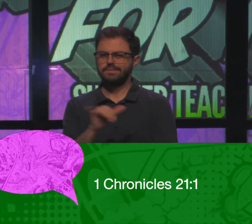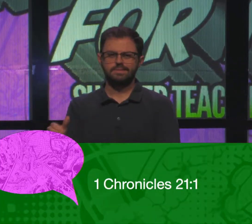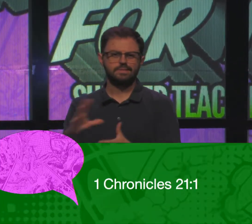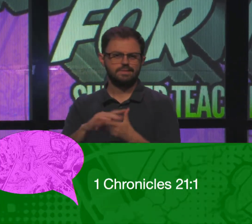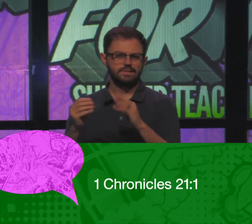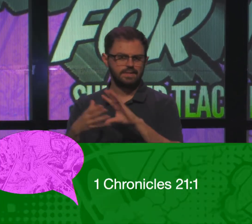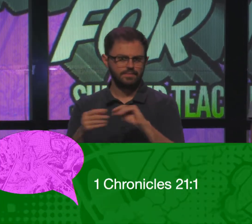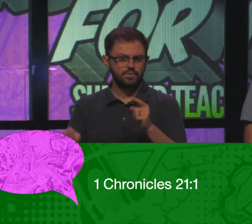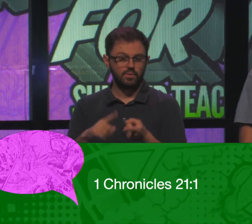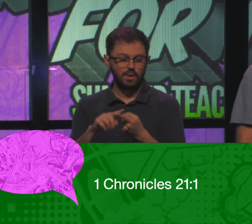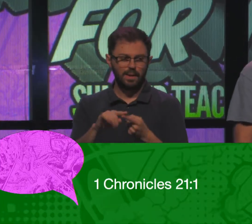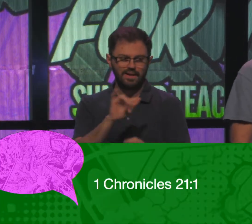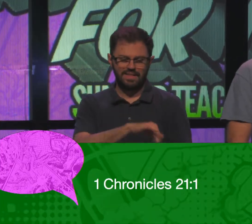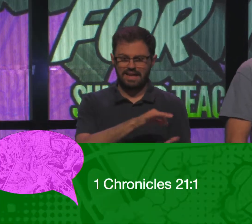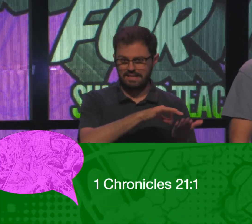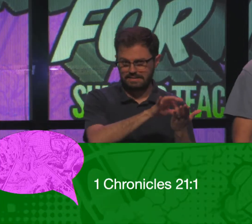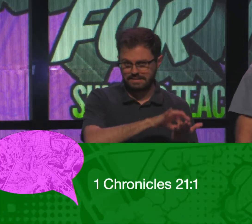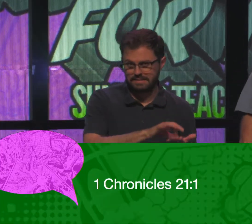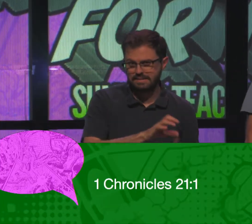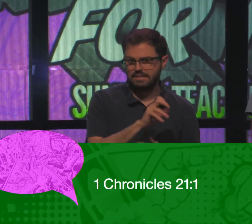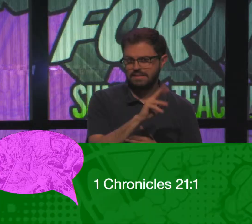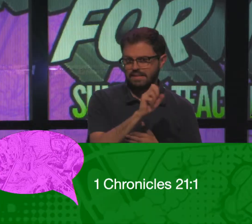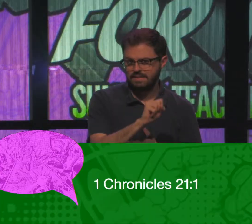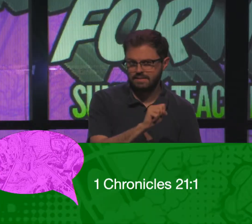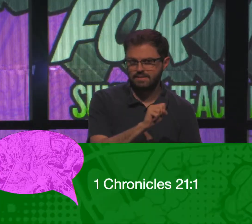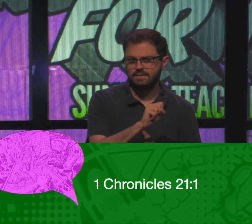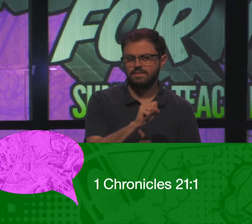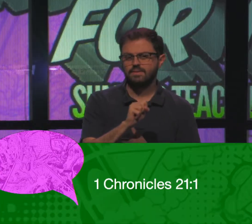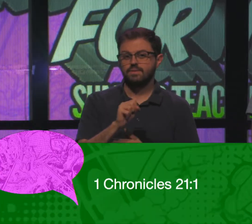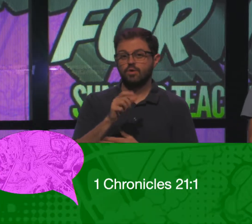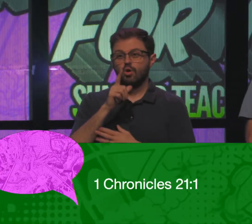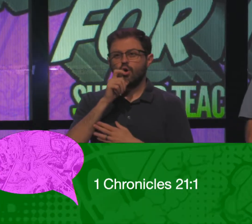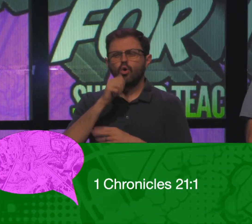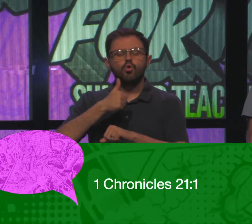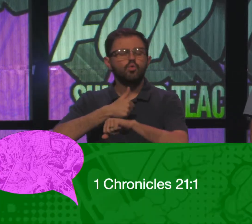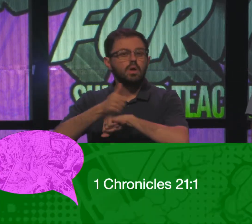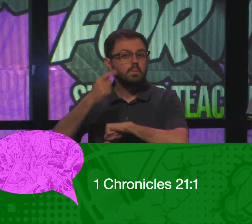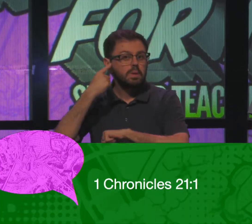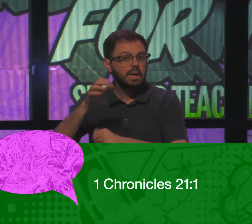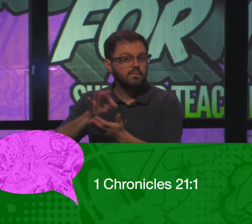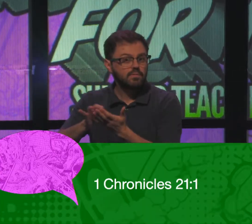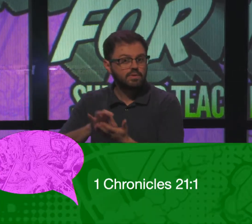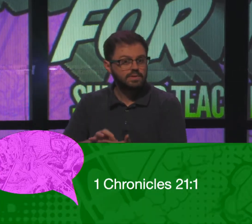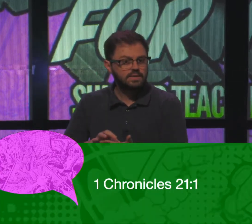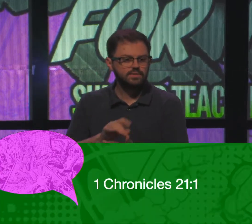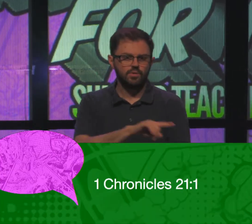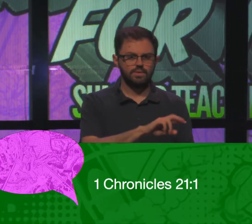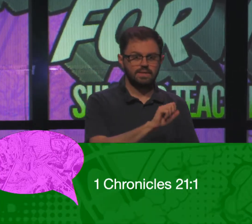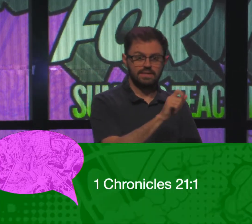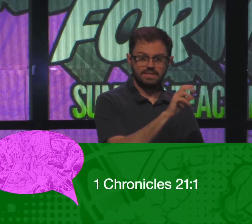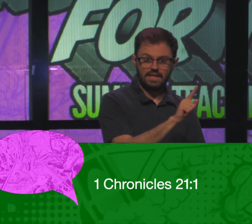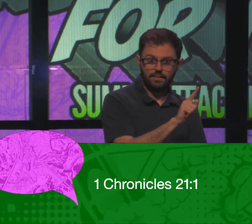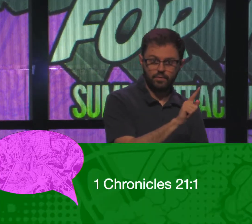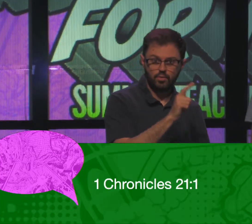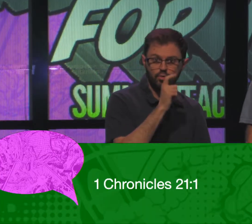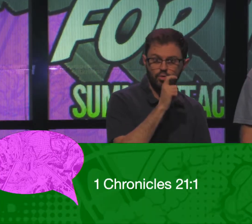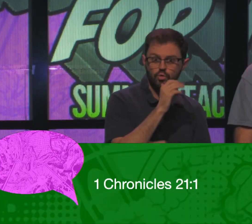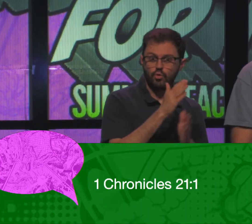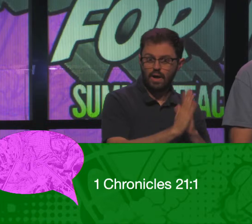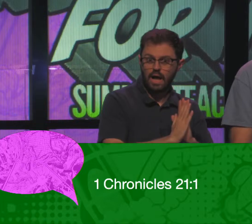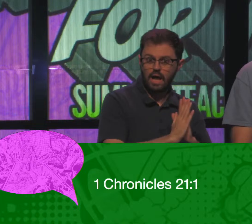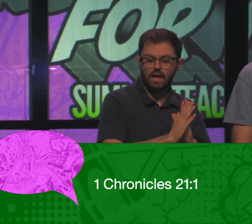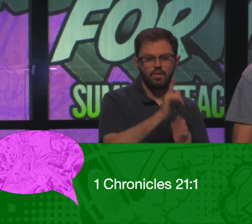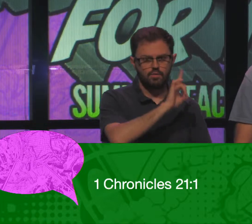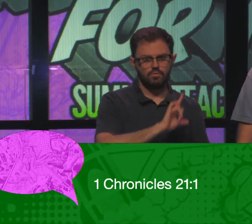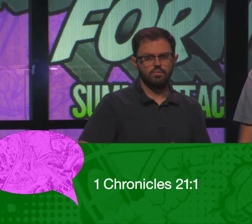story about the census. Who is to blame for the census in 2 Samuel? The Lord,